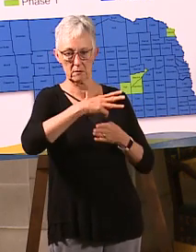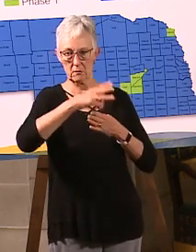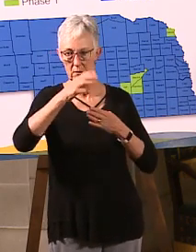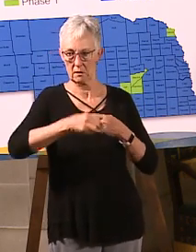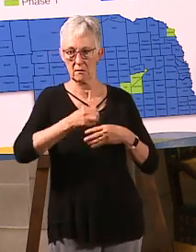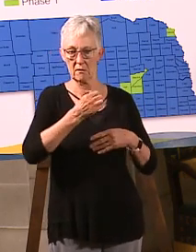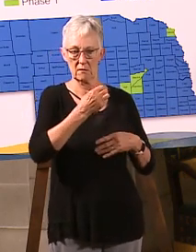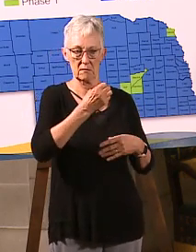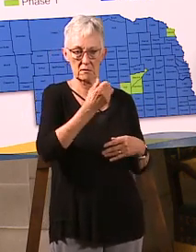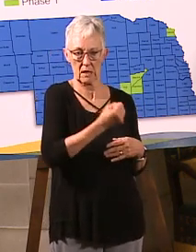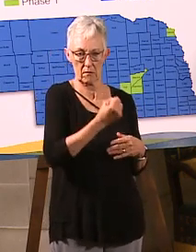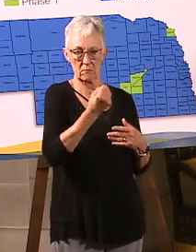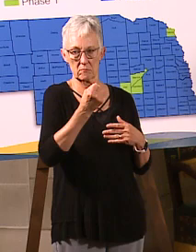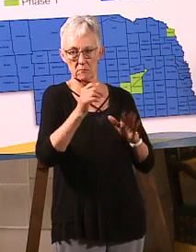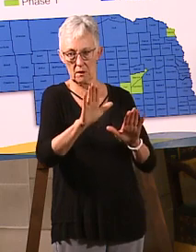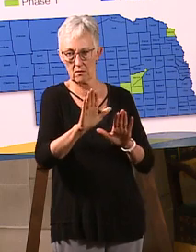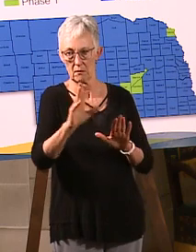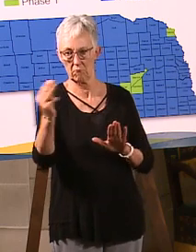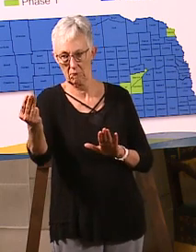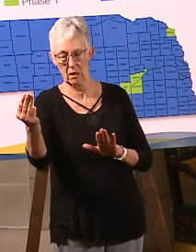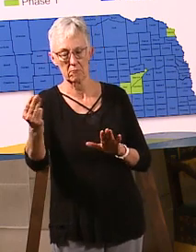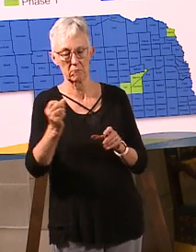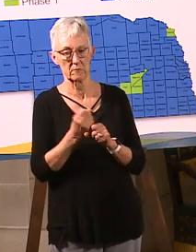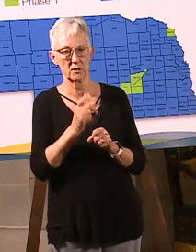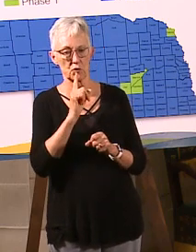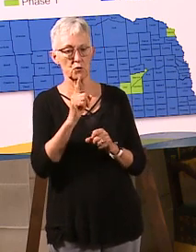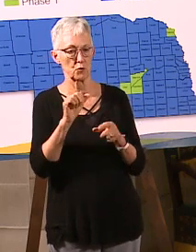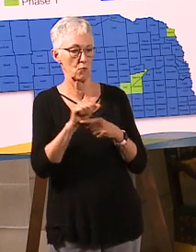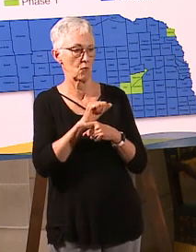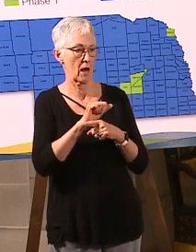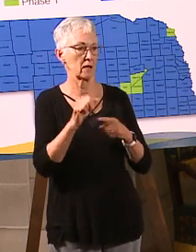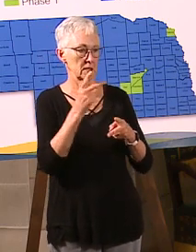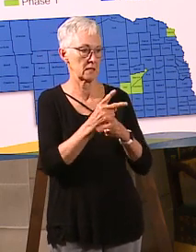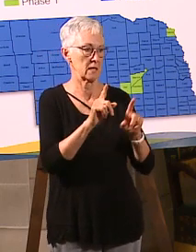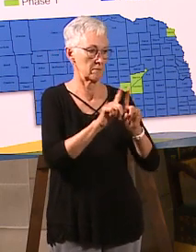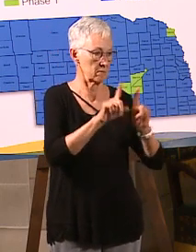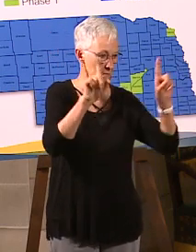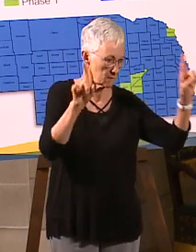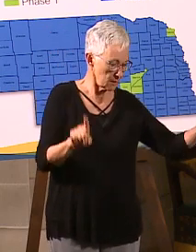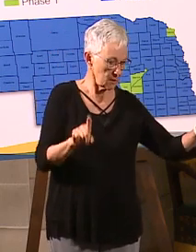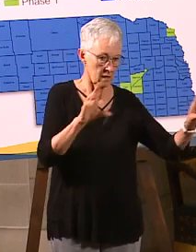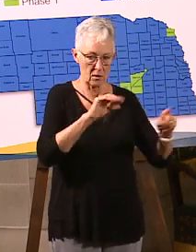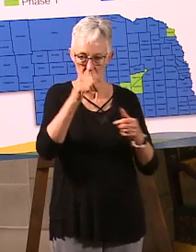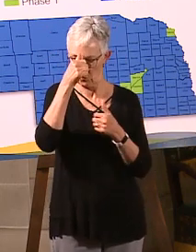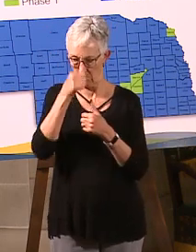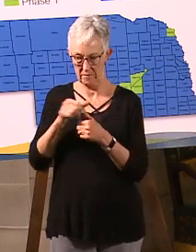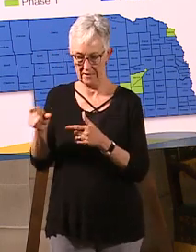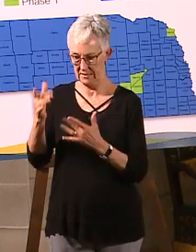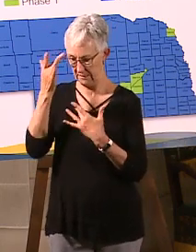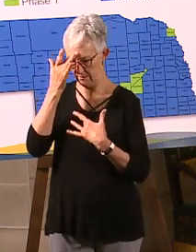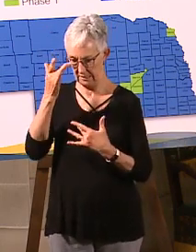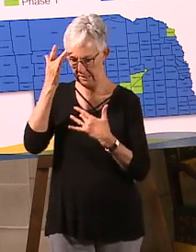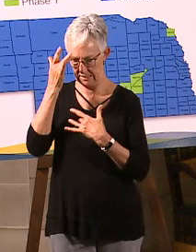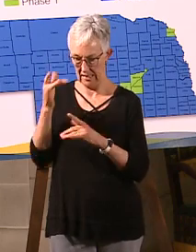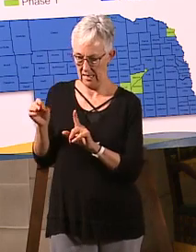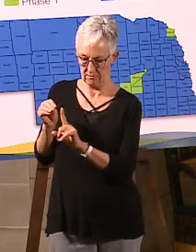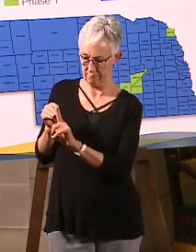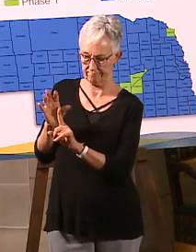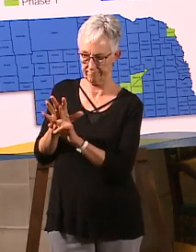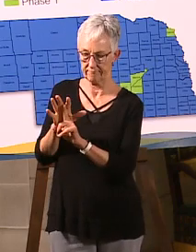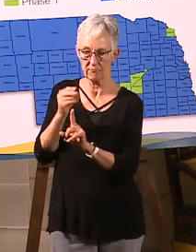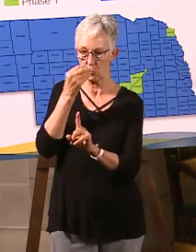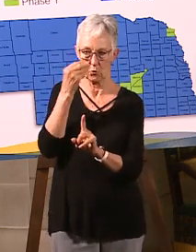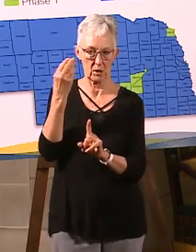those good social distancing guidelines. And remember, the virus does not discriminate based upon race or ethnicity or anything else.